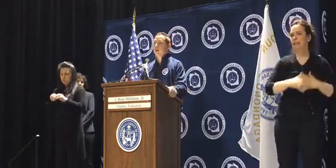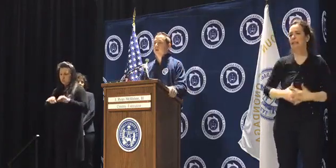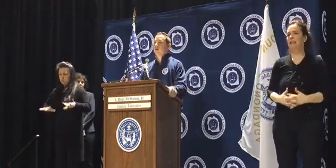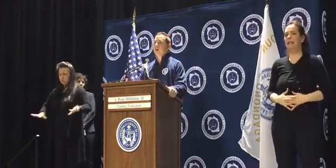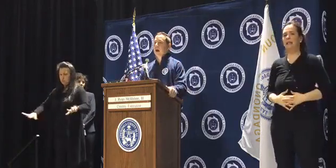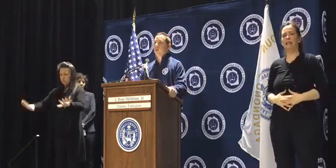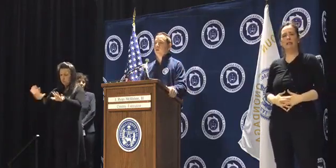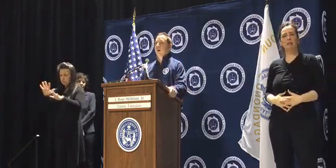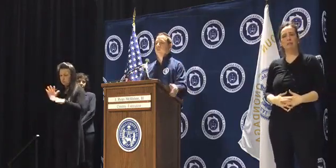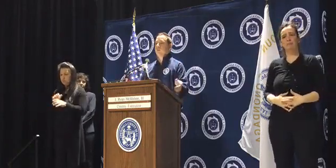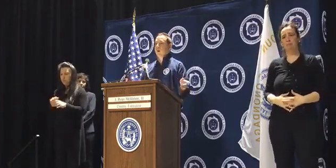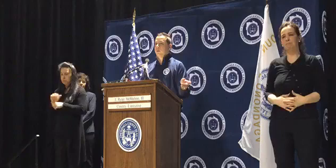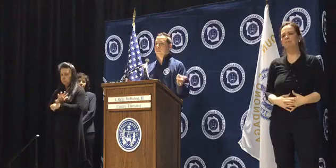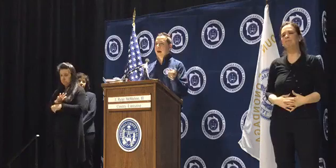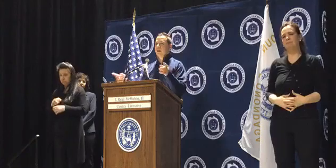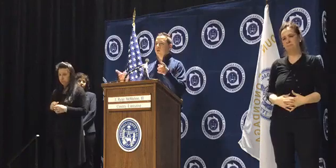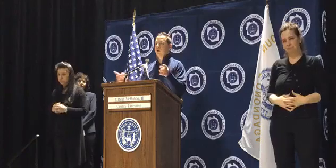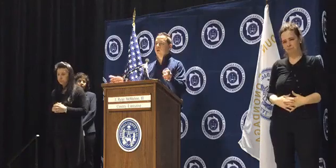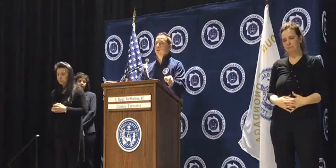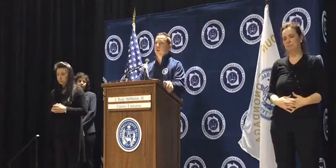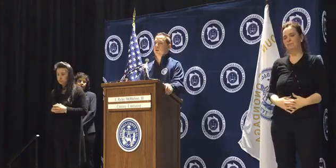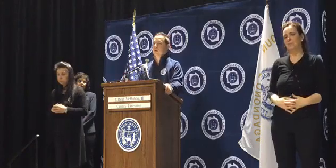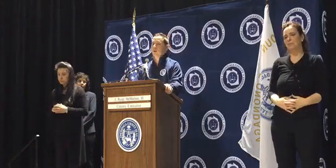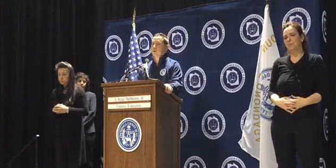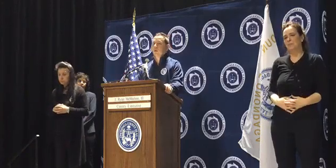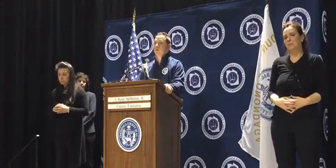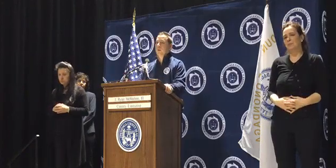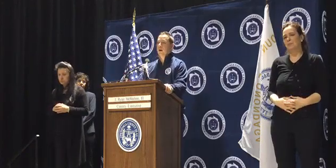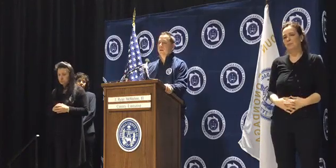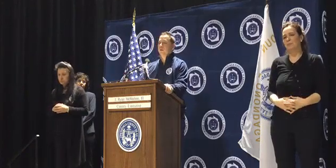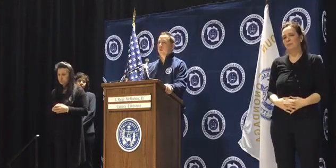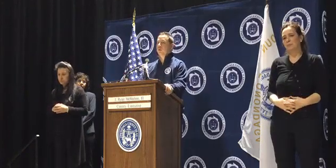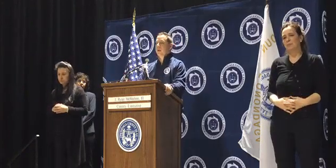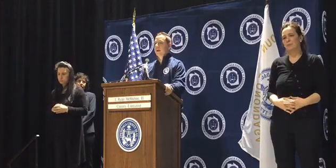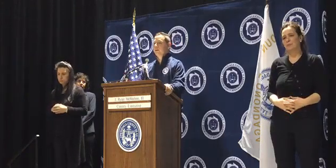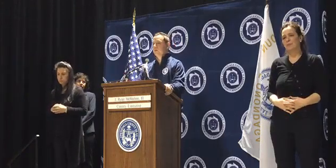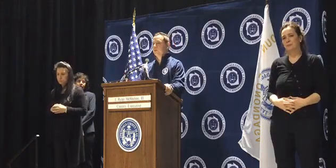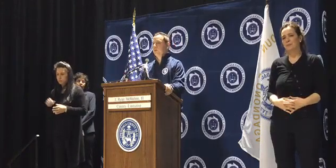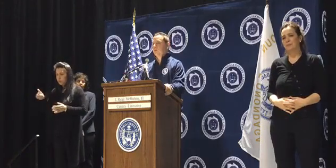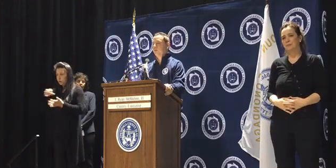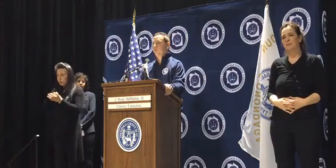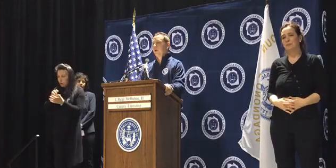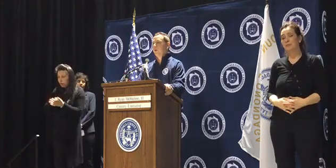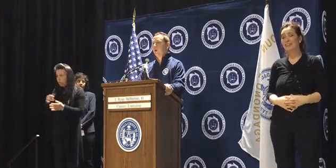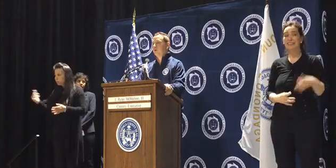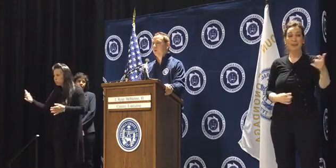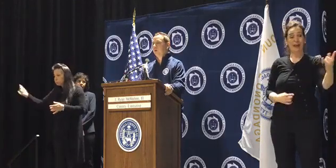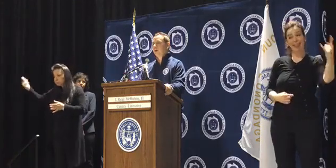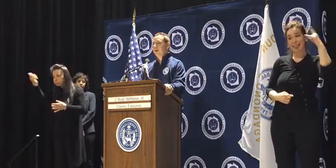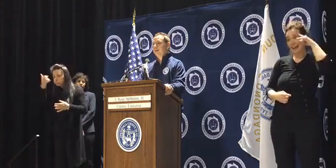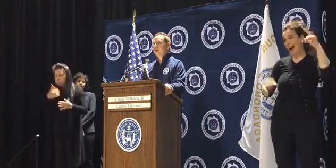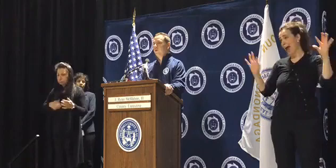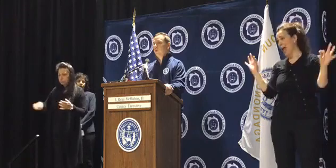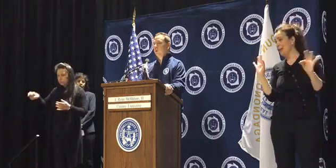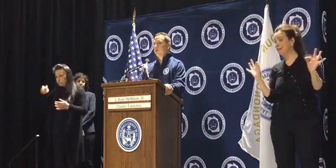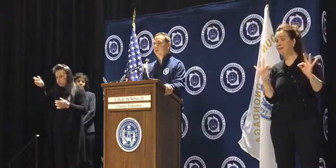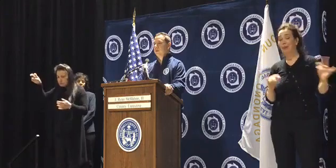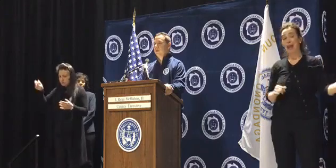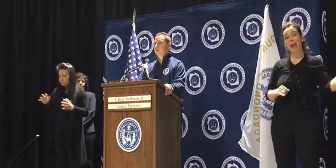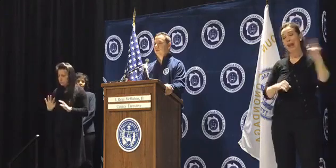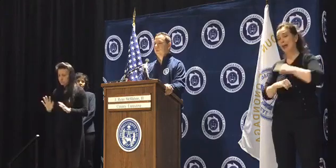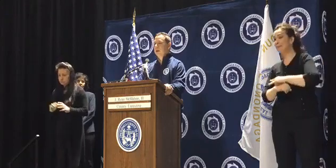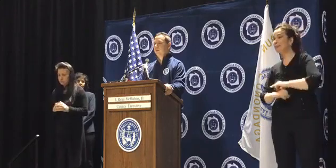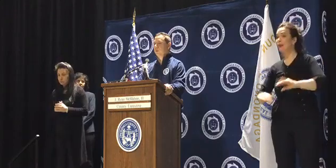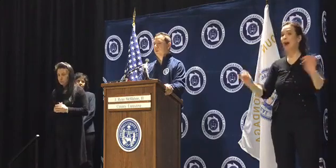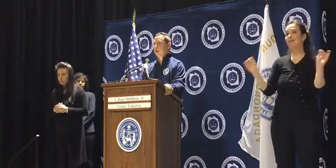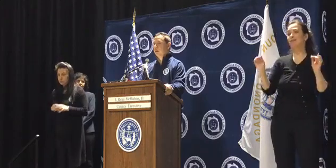spread. So now where we have people coming back into our community who've been socializing with people from throughout the country, a self-quarantine